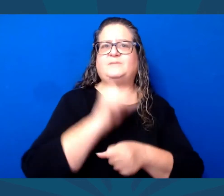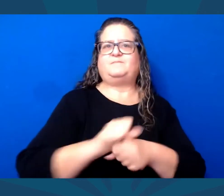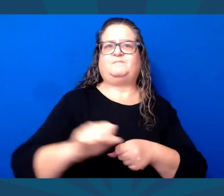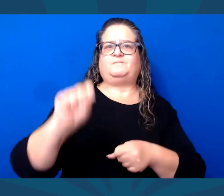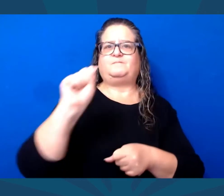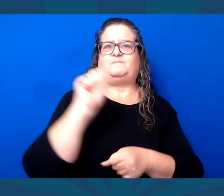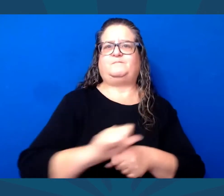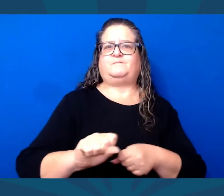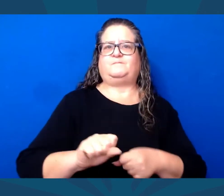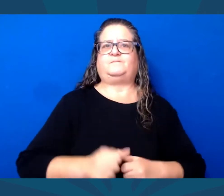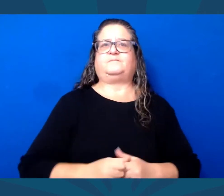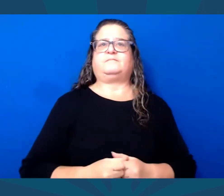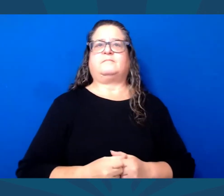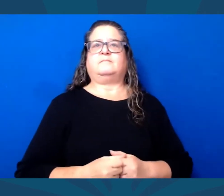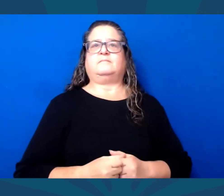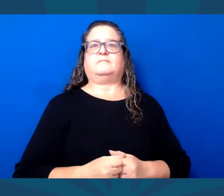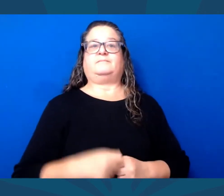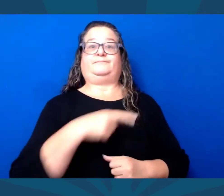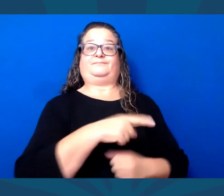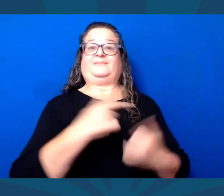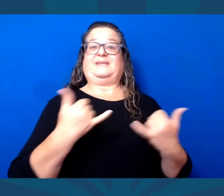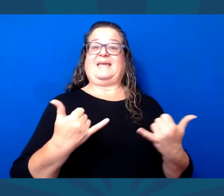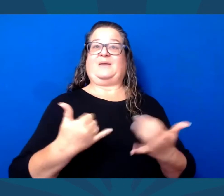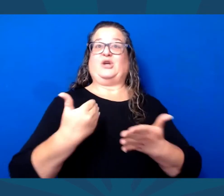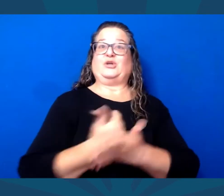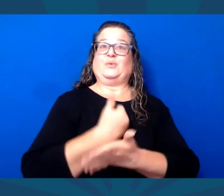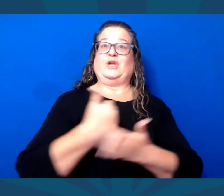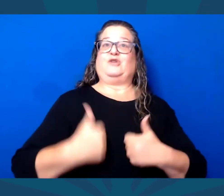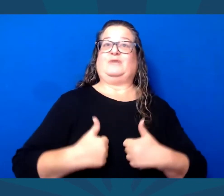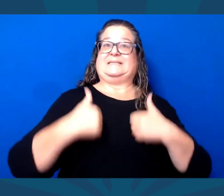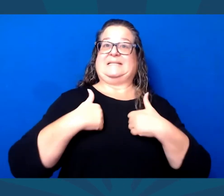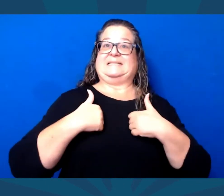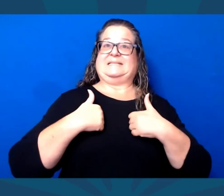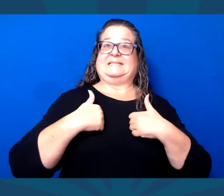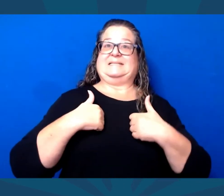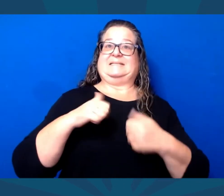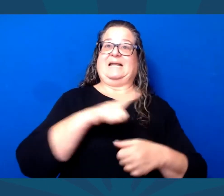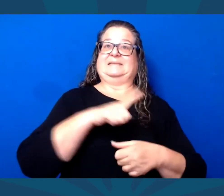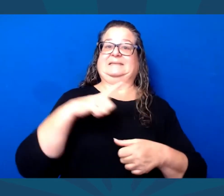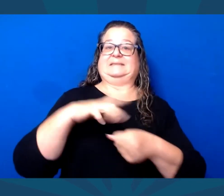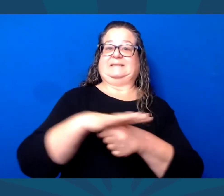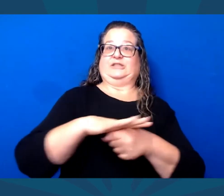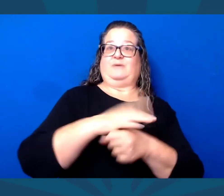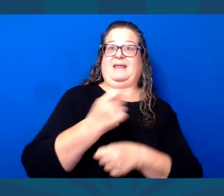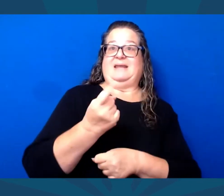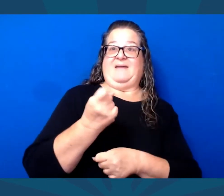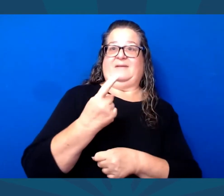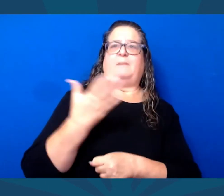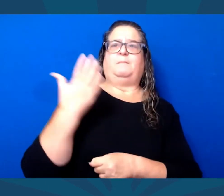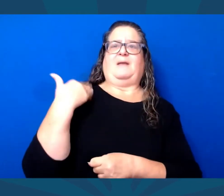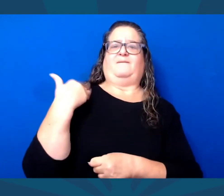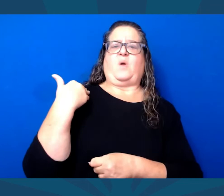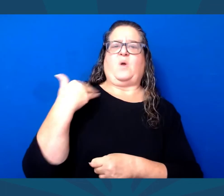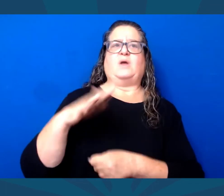and also, but not limited to, being a legislative district board member. As a resident of the new Legislative